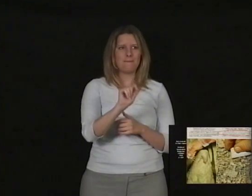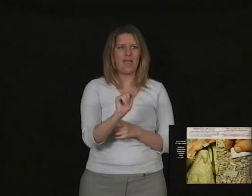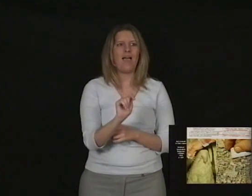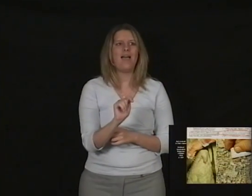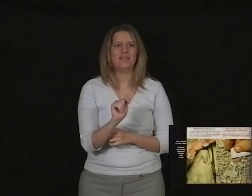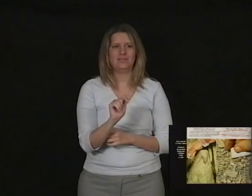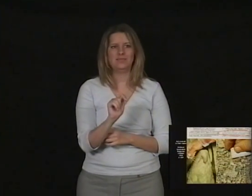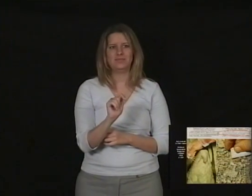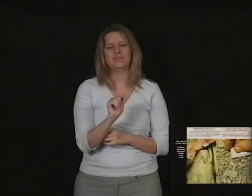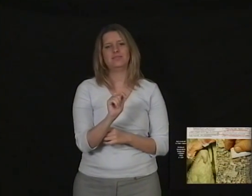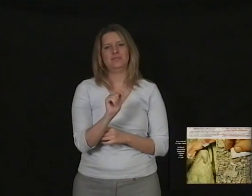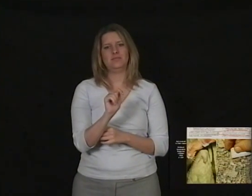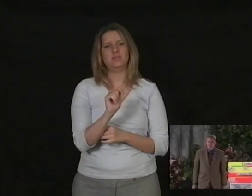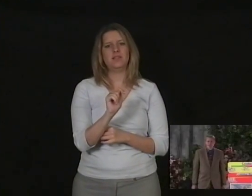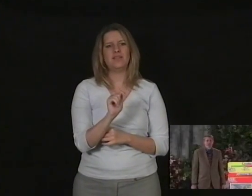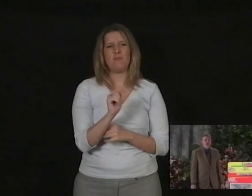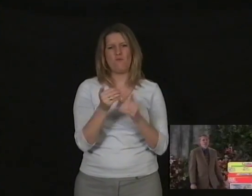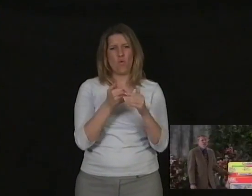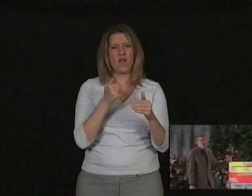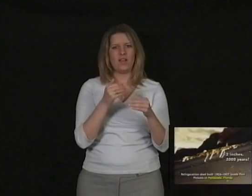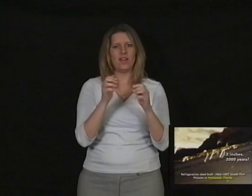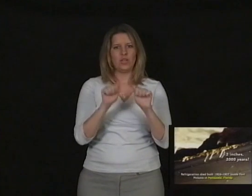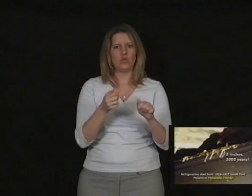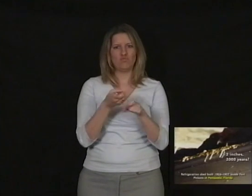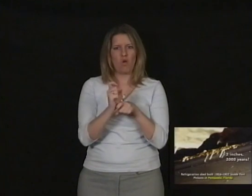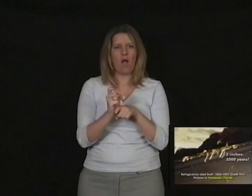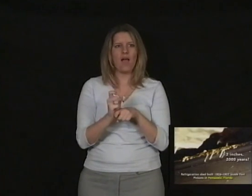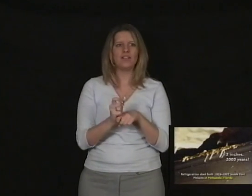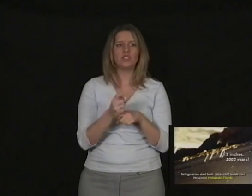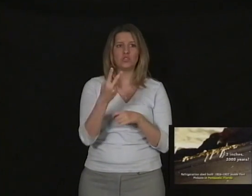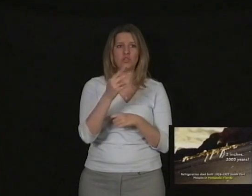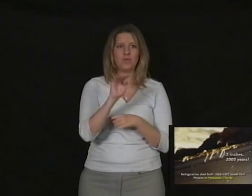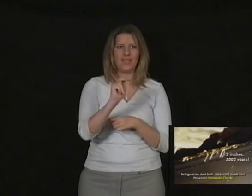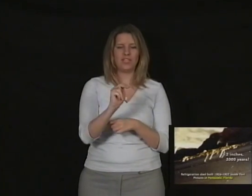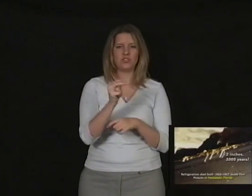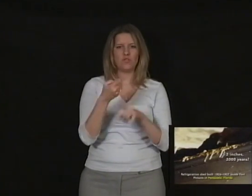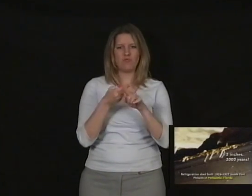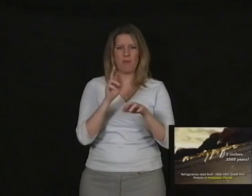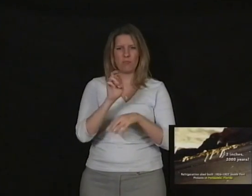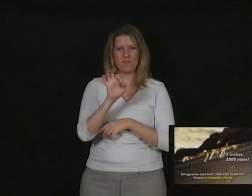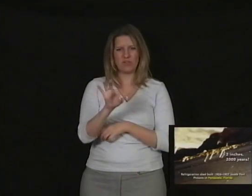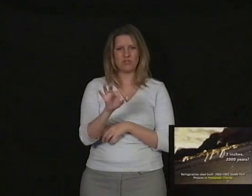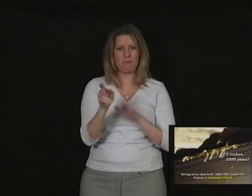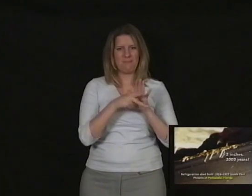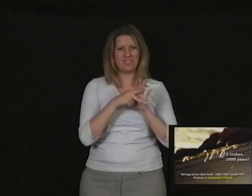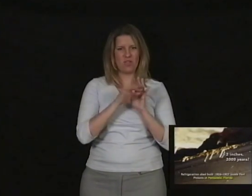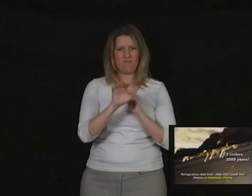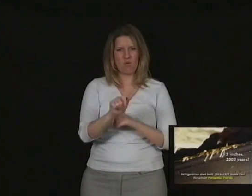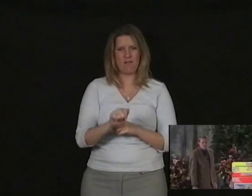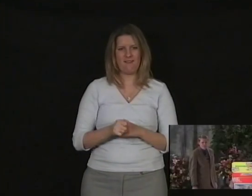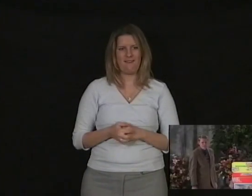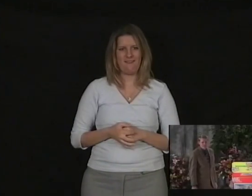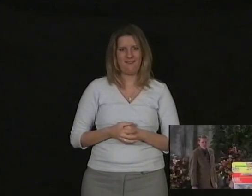It doesn't take millions of years for that stuff to form. Here's 2-inch stalactites growing off a refrigeration shed in Pensacola, Florida.